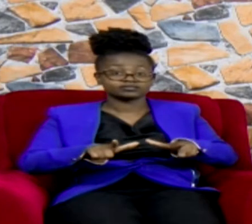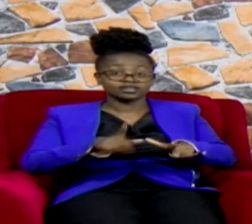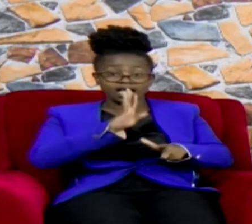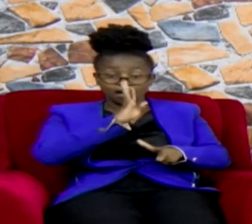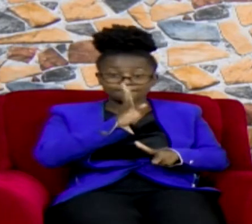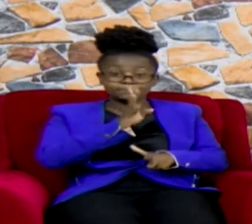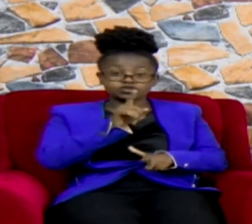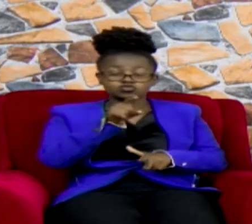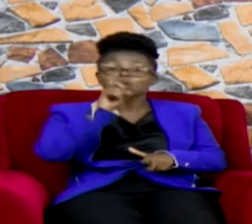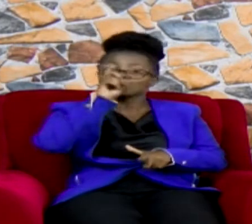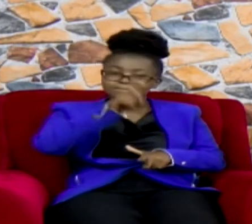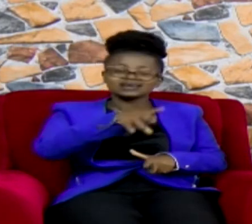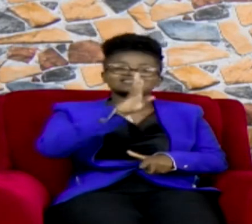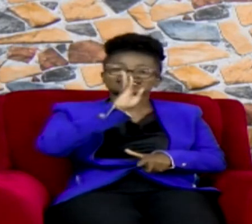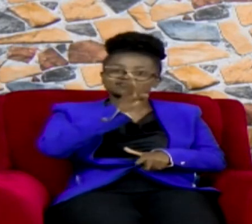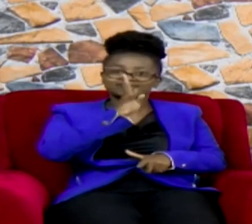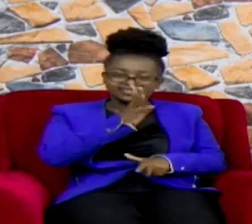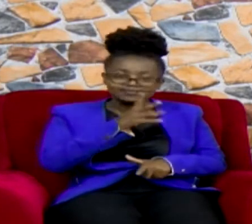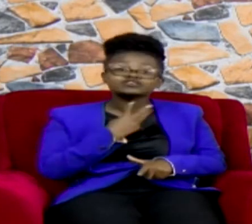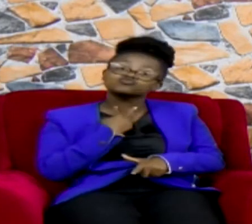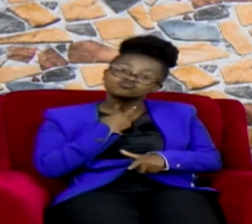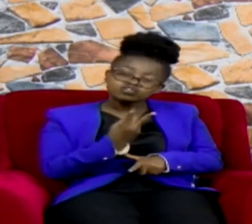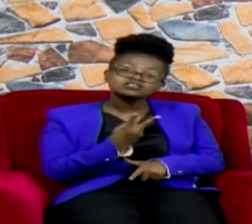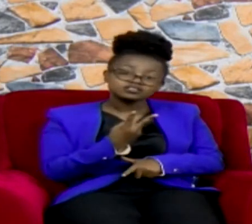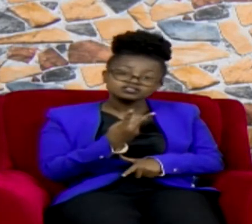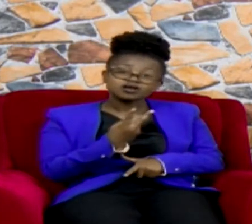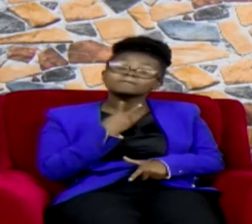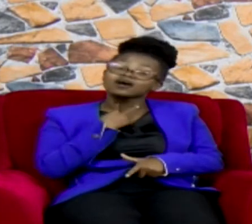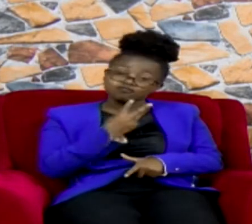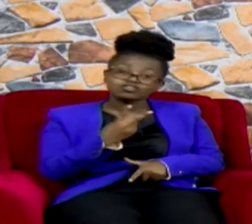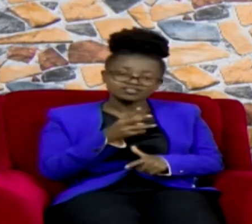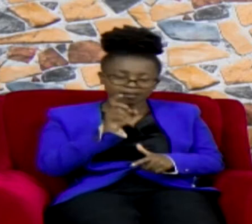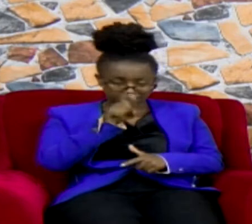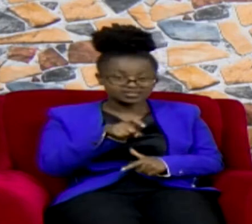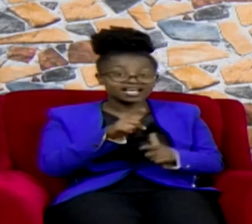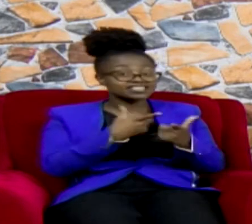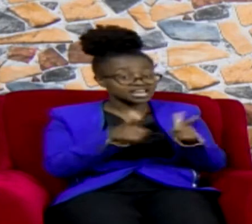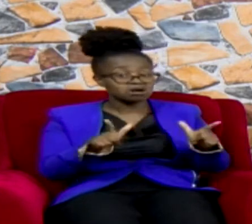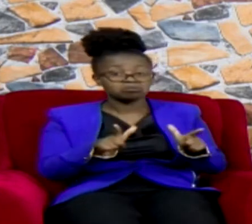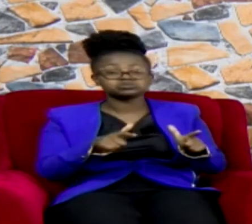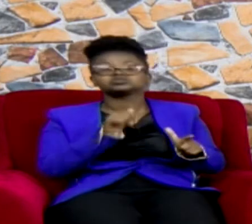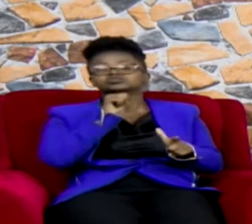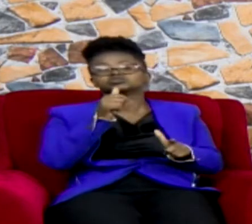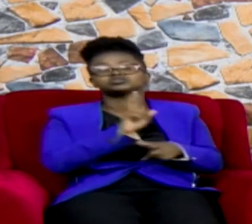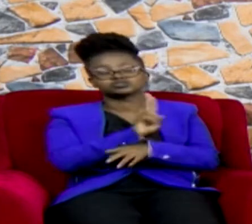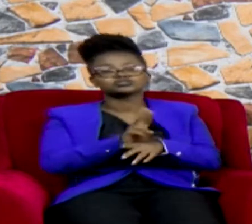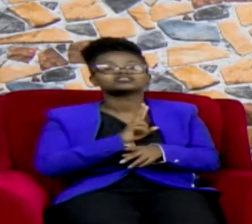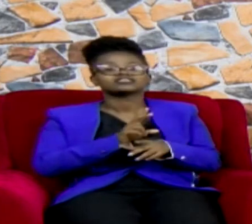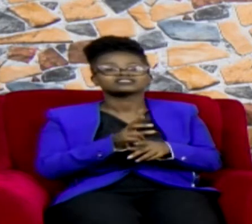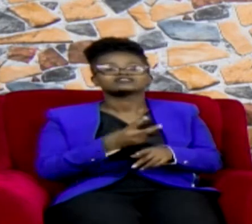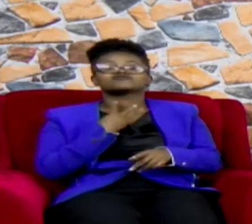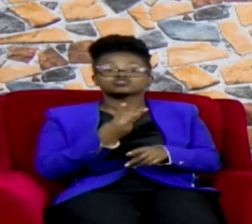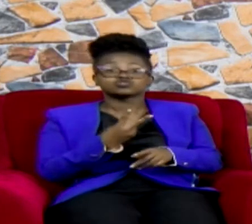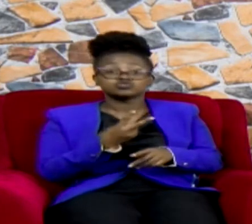you must talk, you must say something, you must bring the sound out. Language, you don't have to. You can